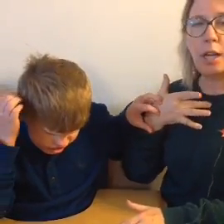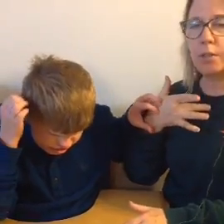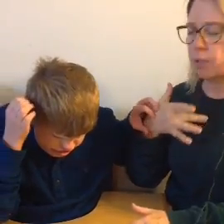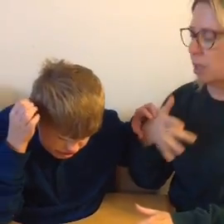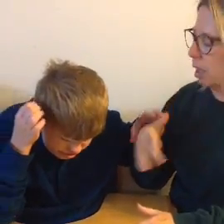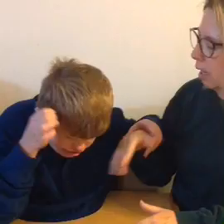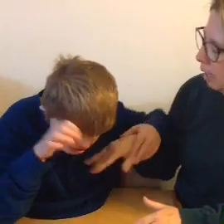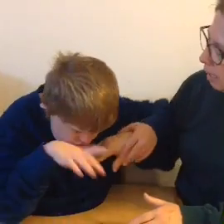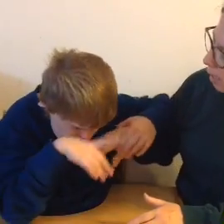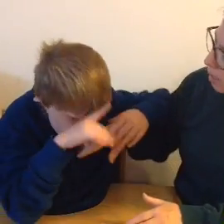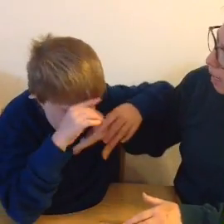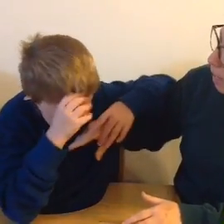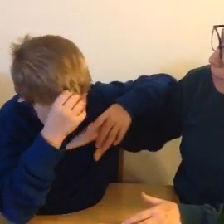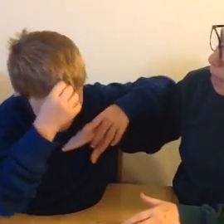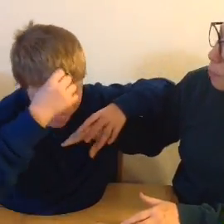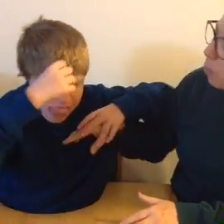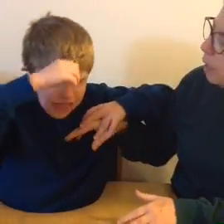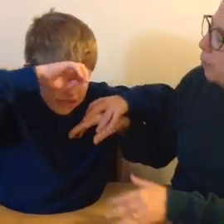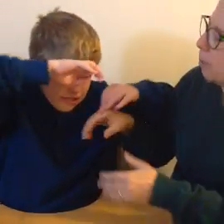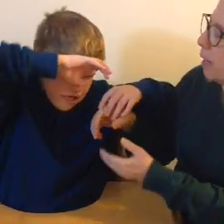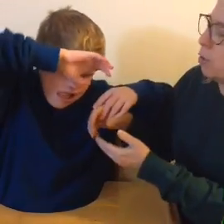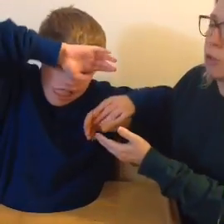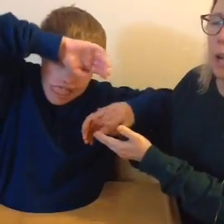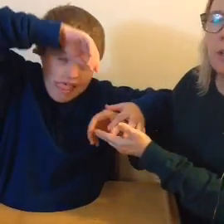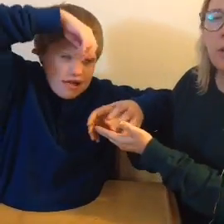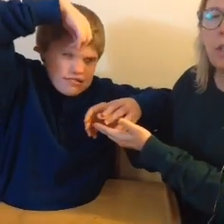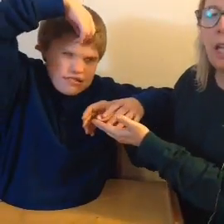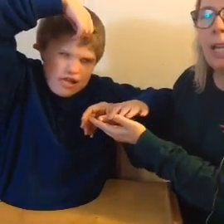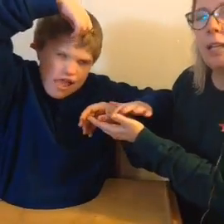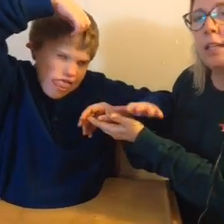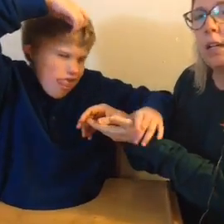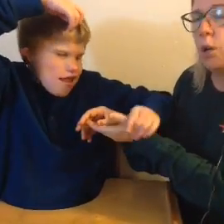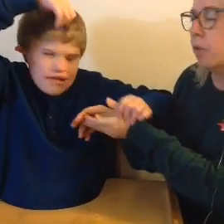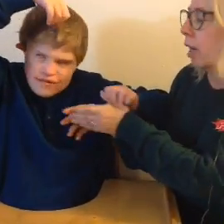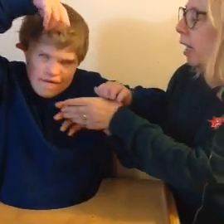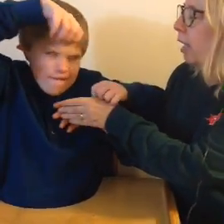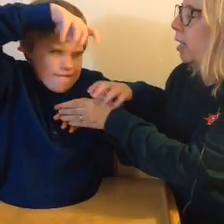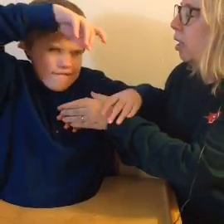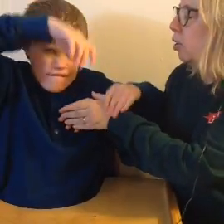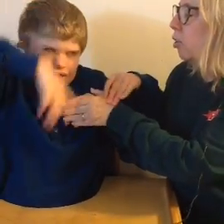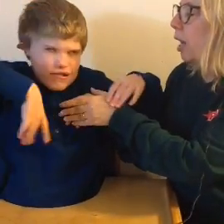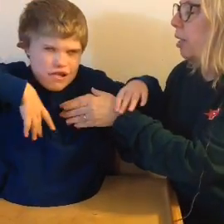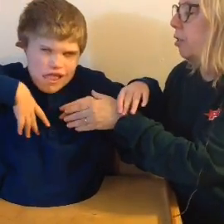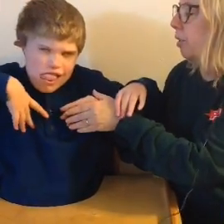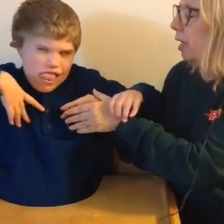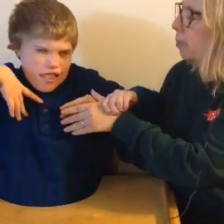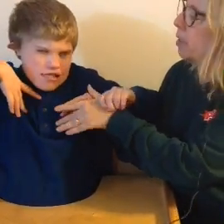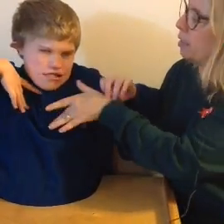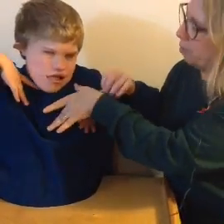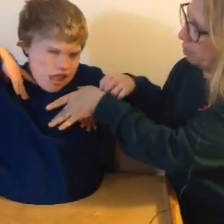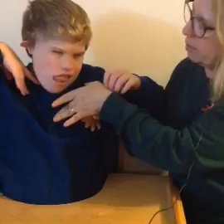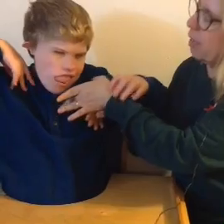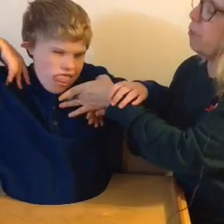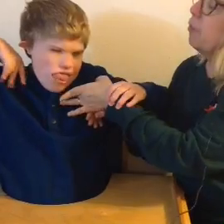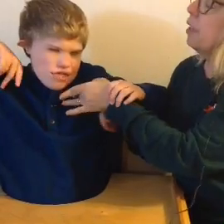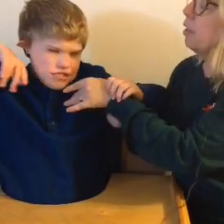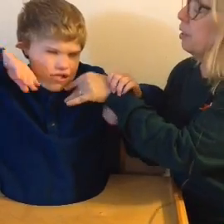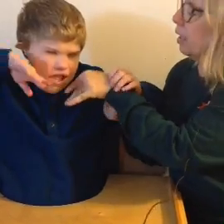chest. And at that point, we might try to do a little hand over hand to try to get him. He's doing the sign for feel. Yes,